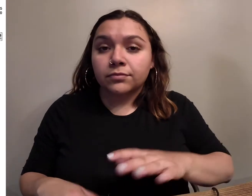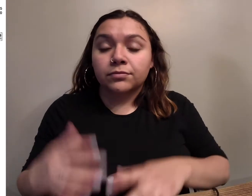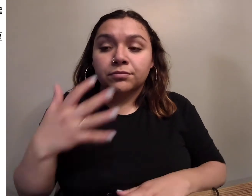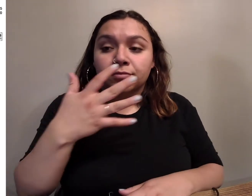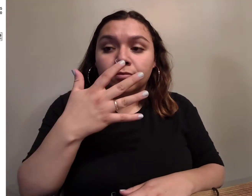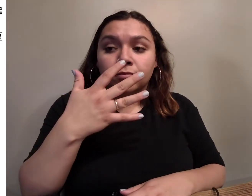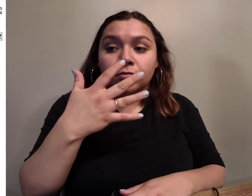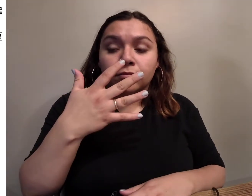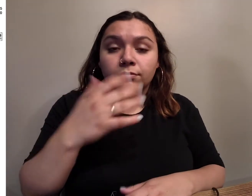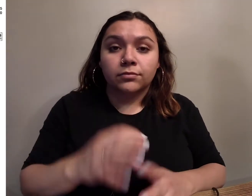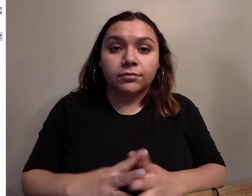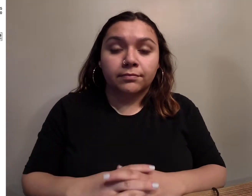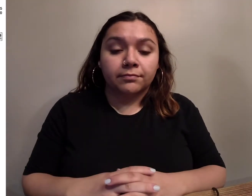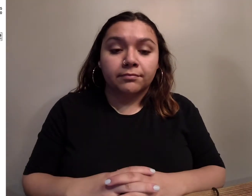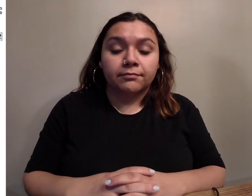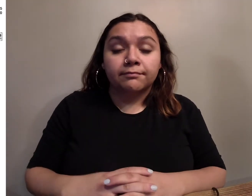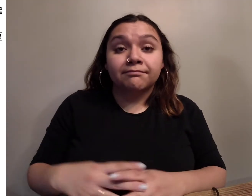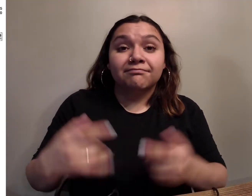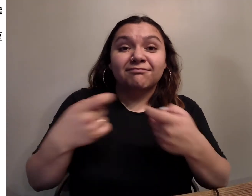Dublab.